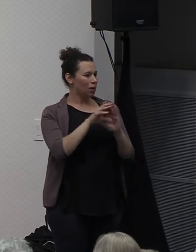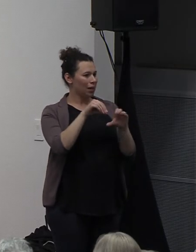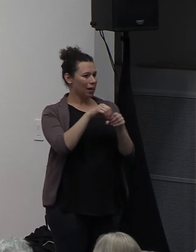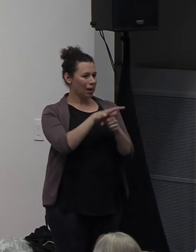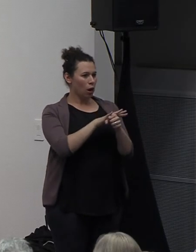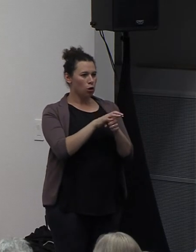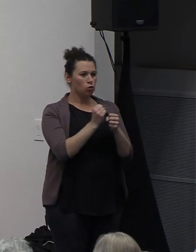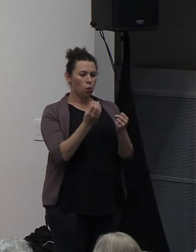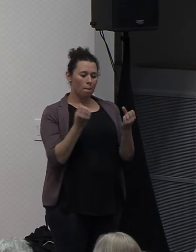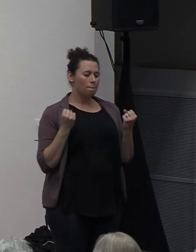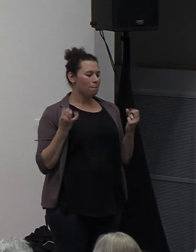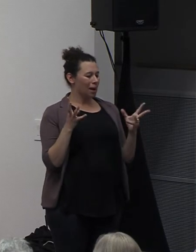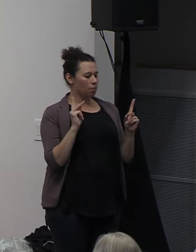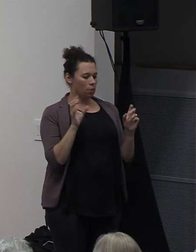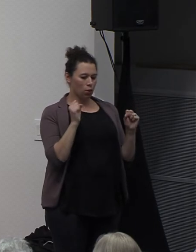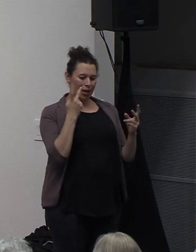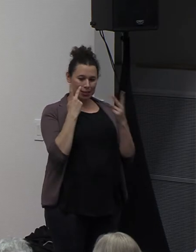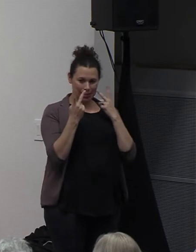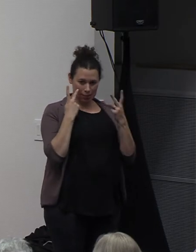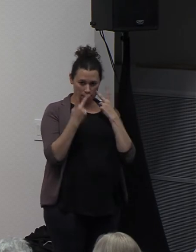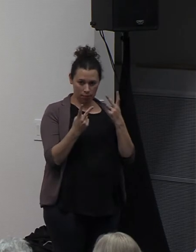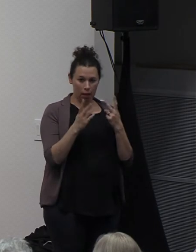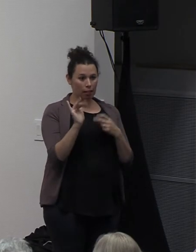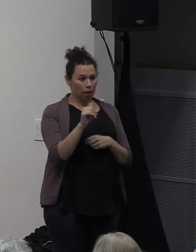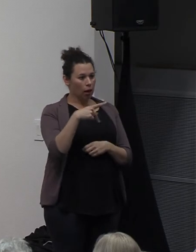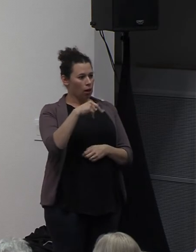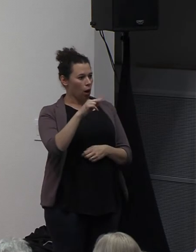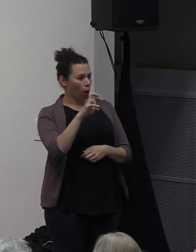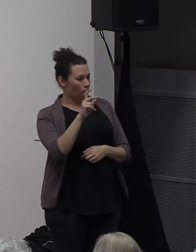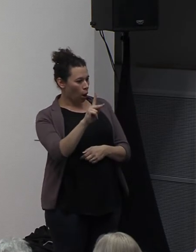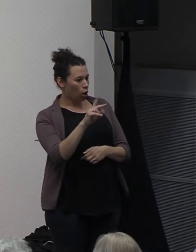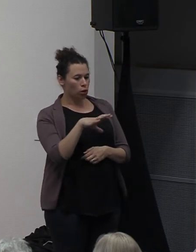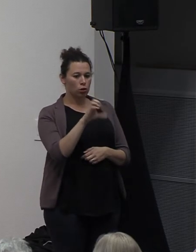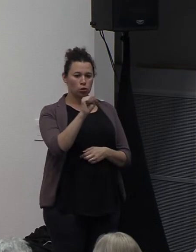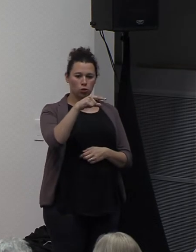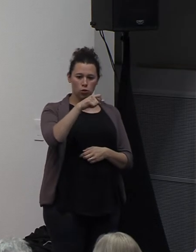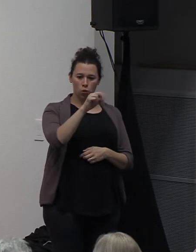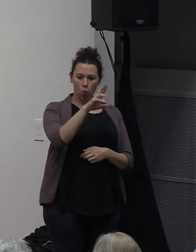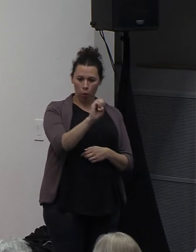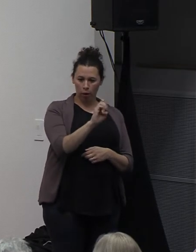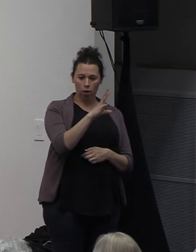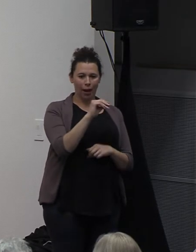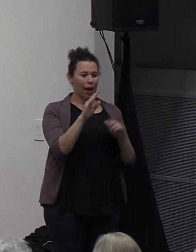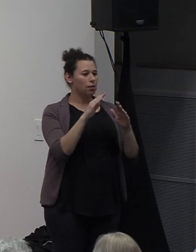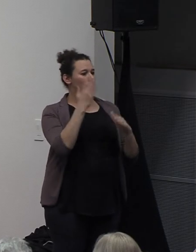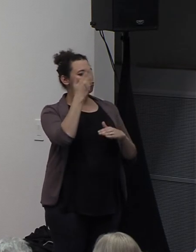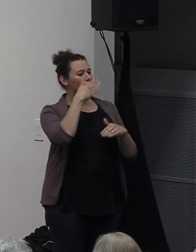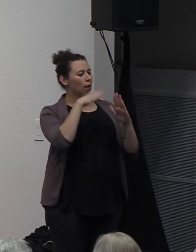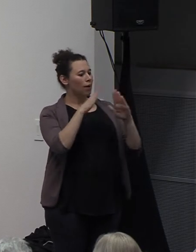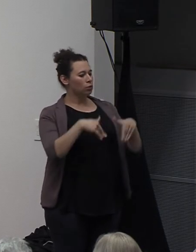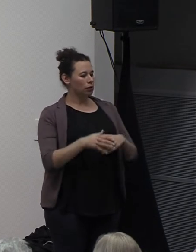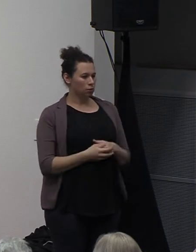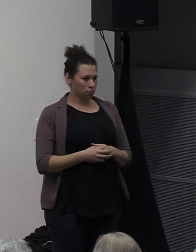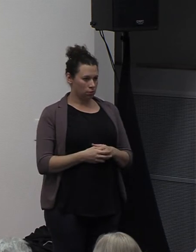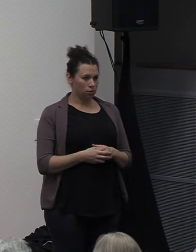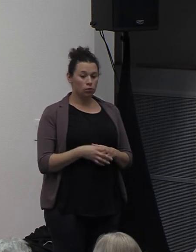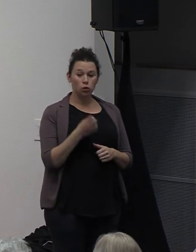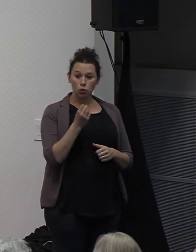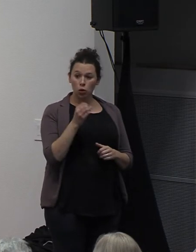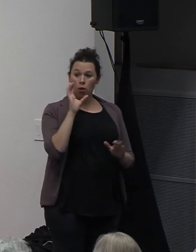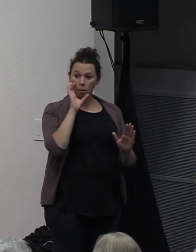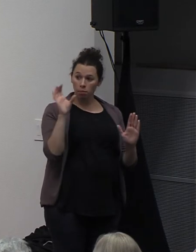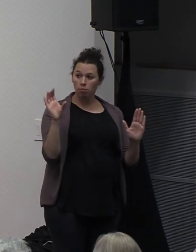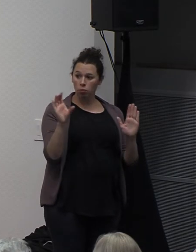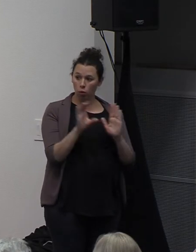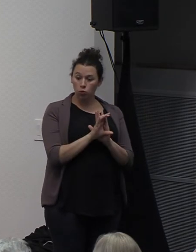are accessible to everyone, such as parks, squares, and house fronts. This way, the portraits gain an